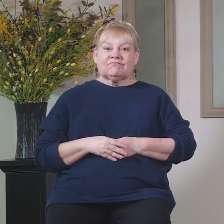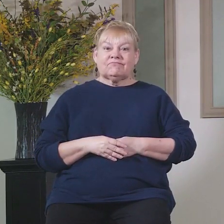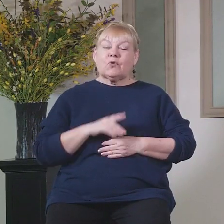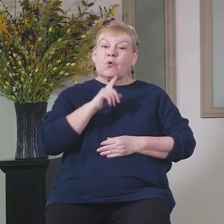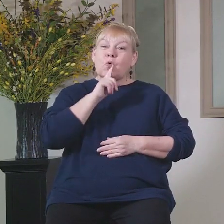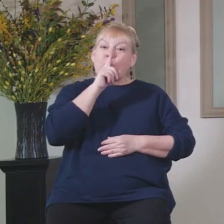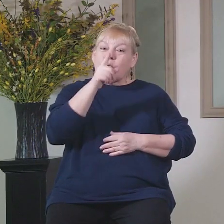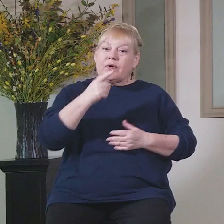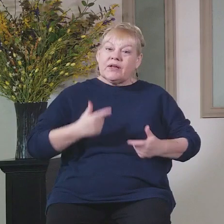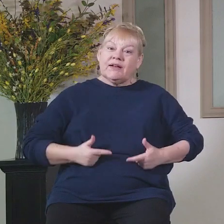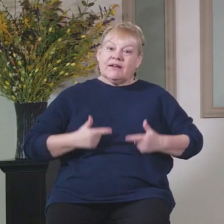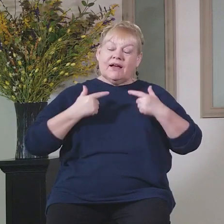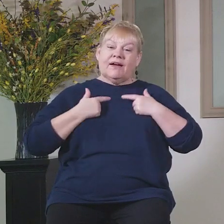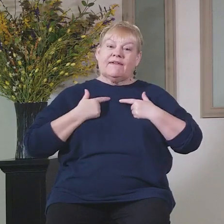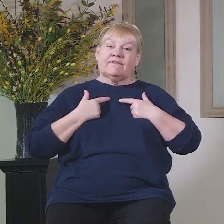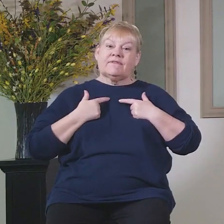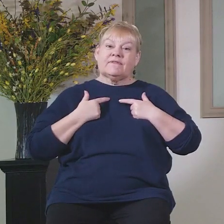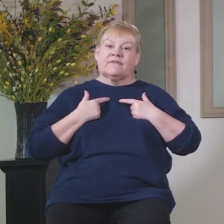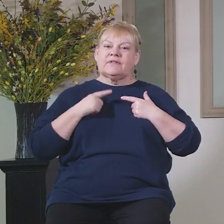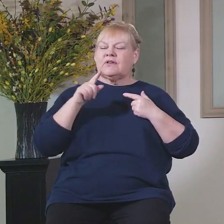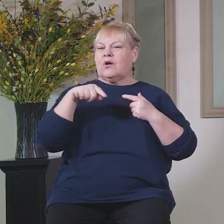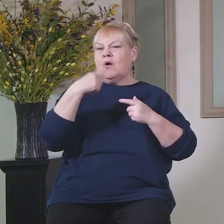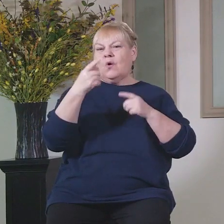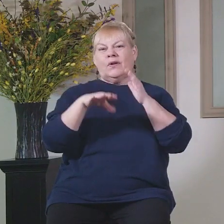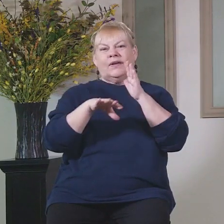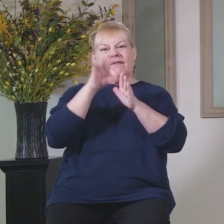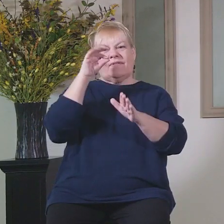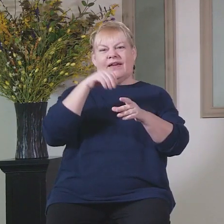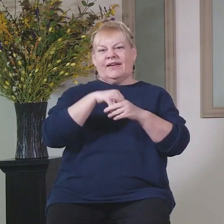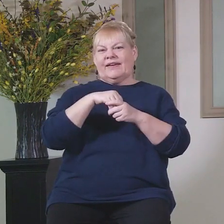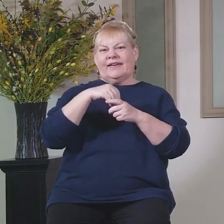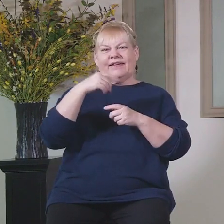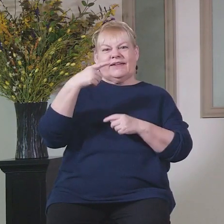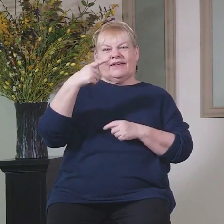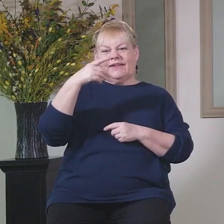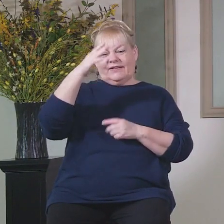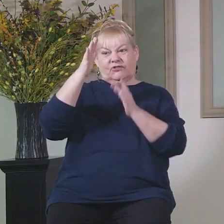Real life is only found in the Galilean.